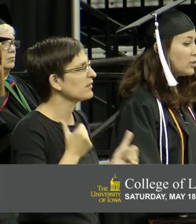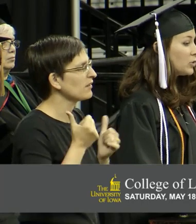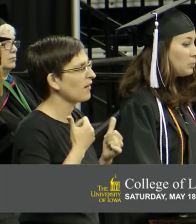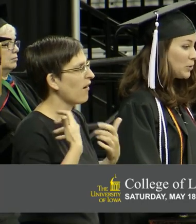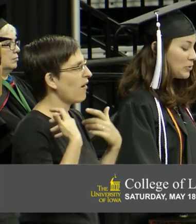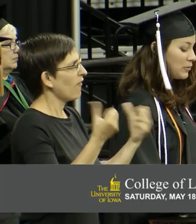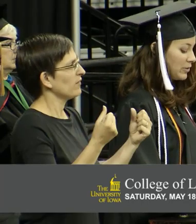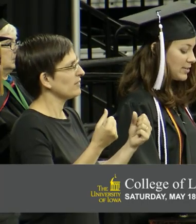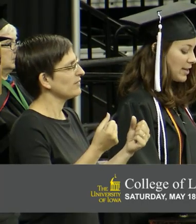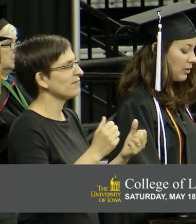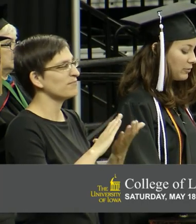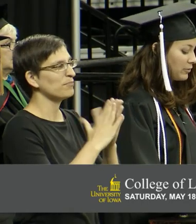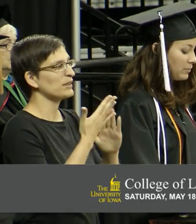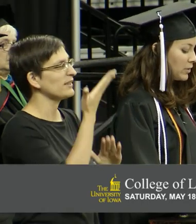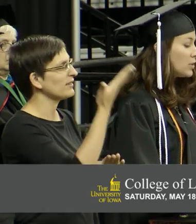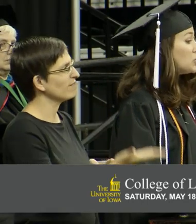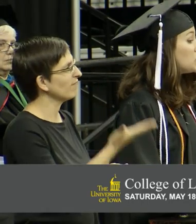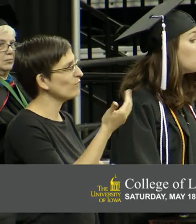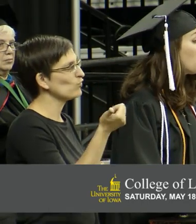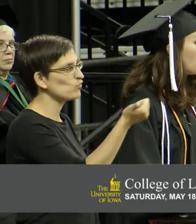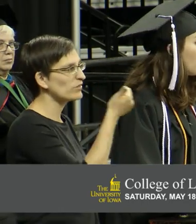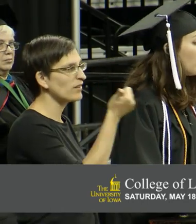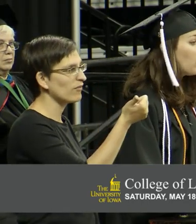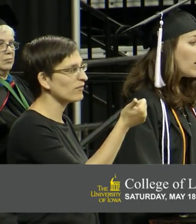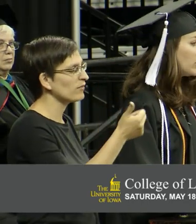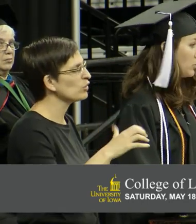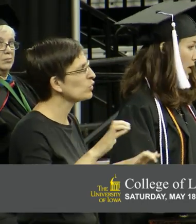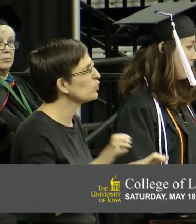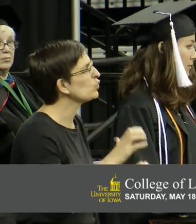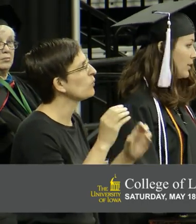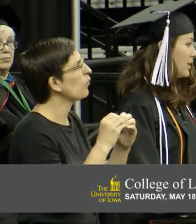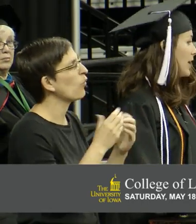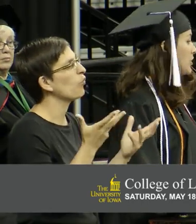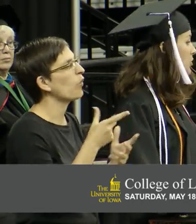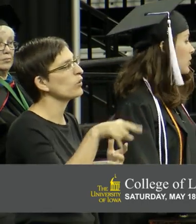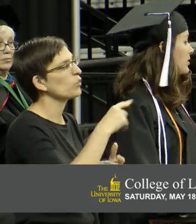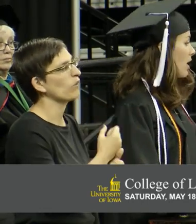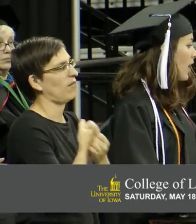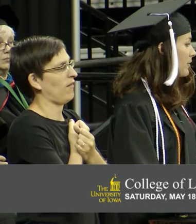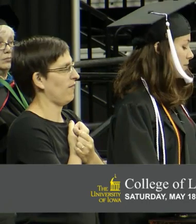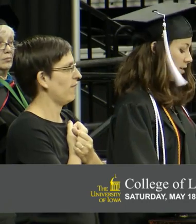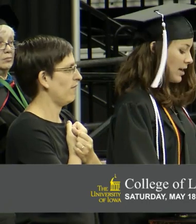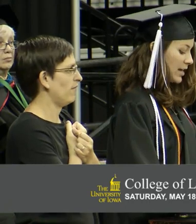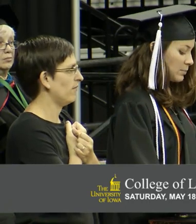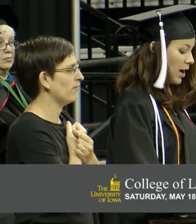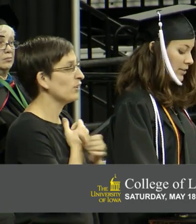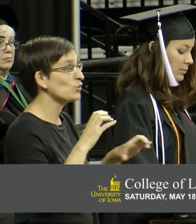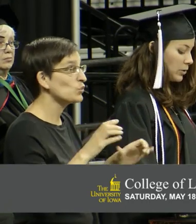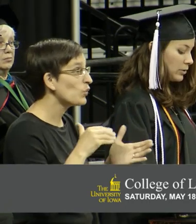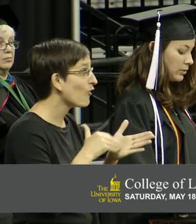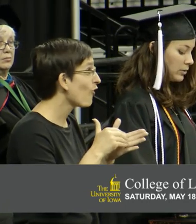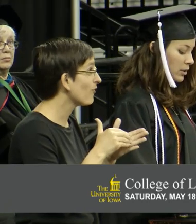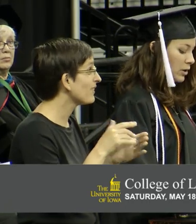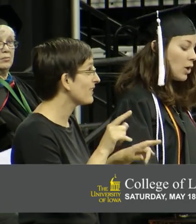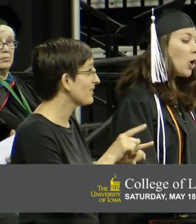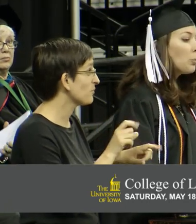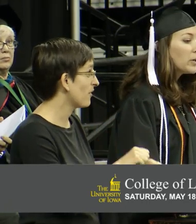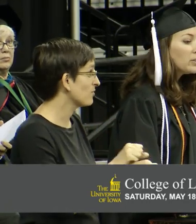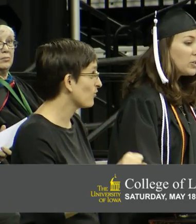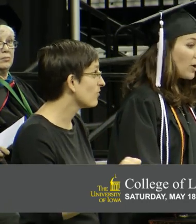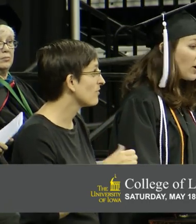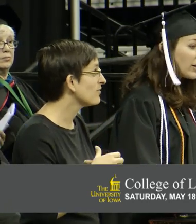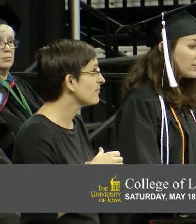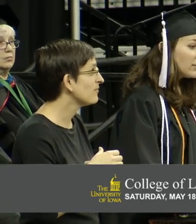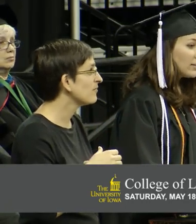be your beautiful self. Do more of what you love and do it as often as possible.